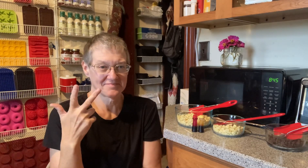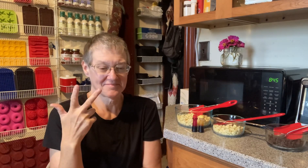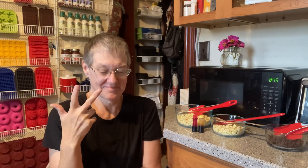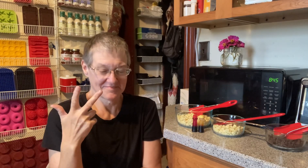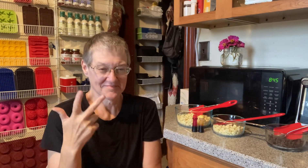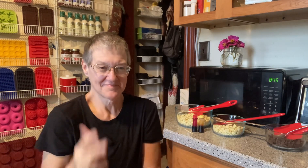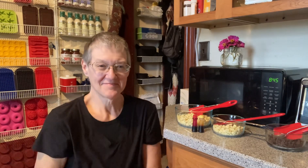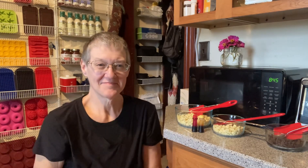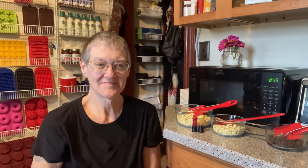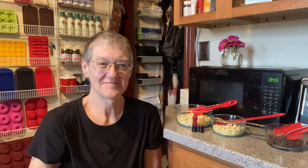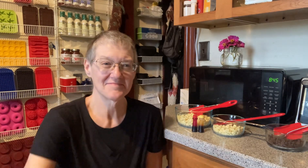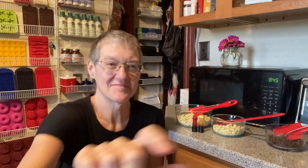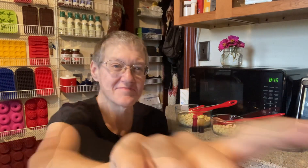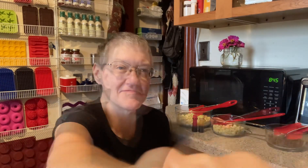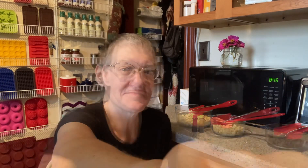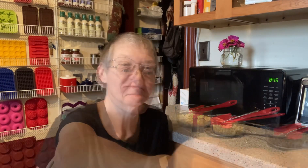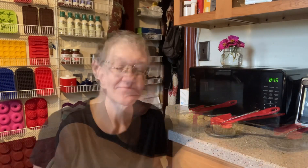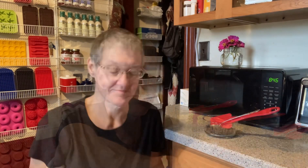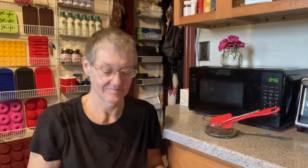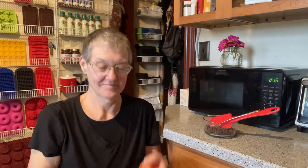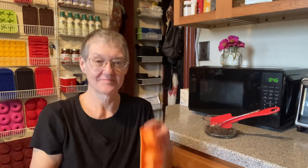There's only going to be 3.